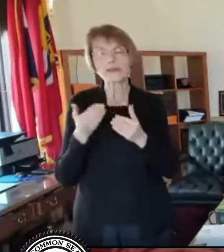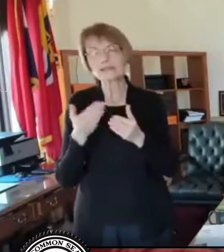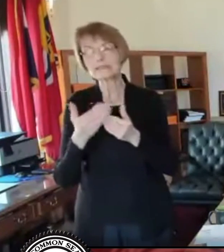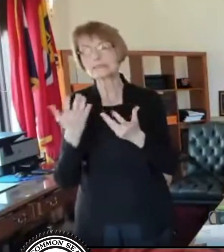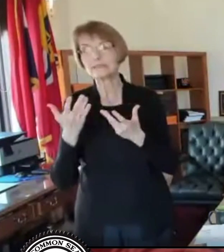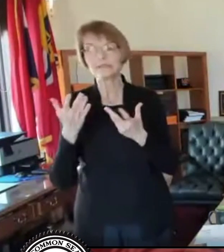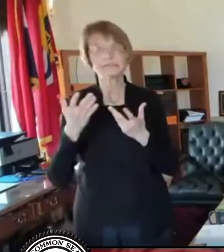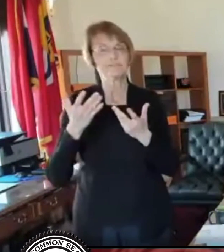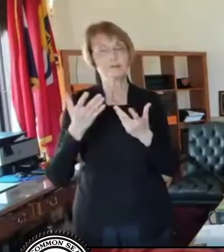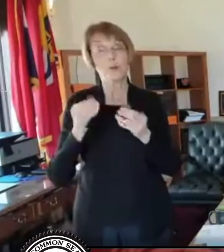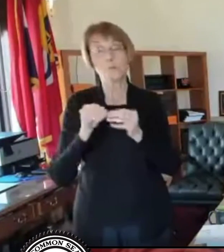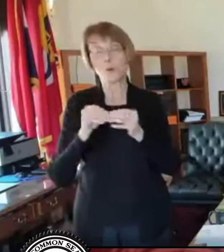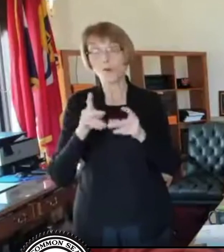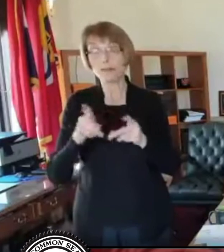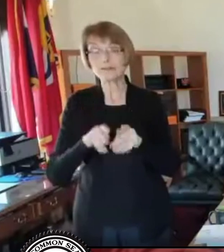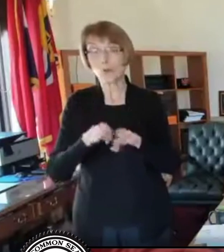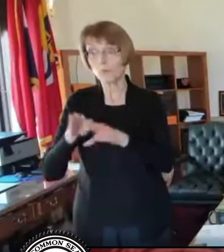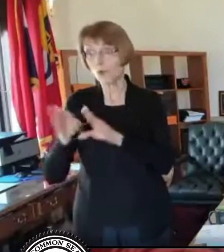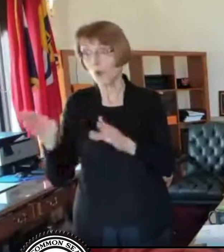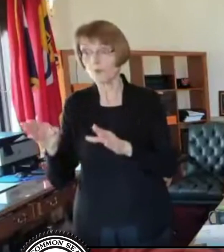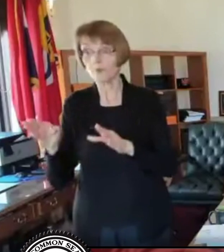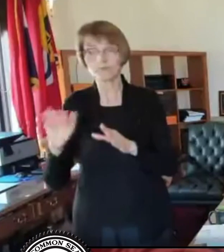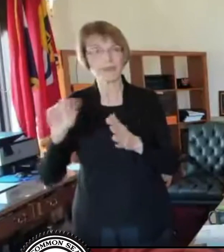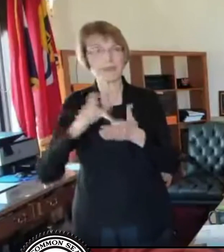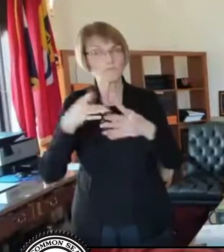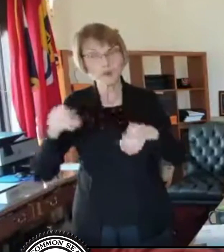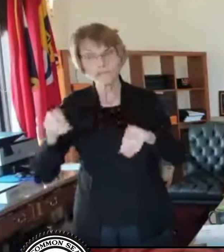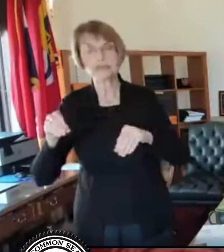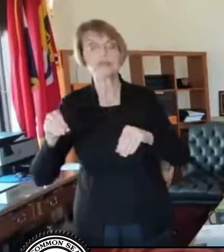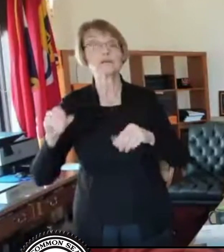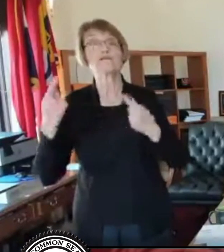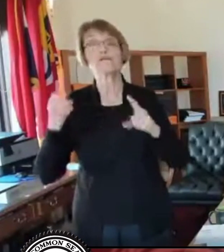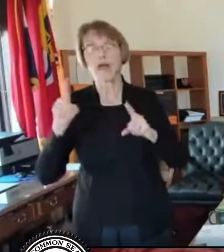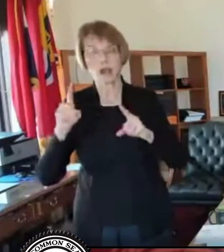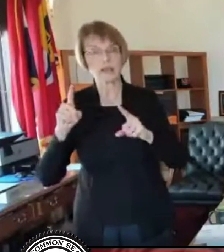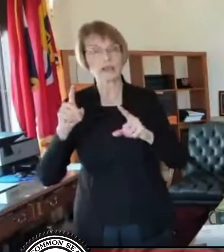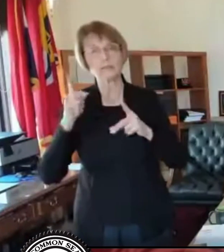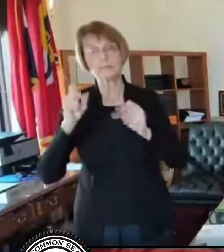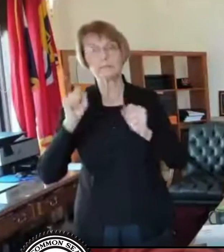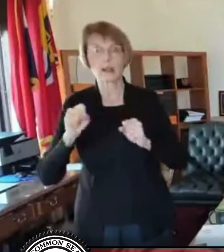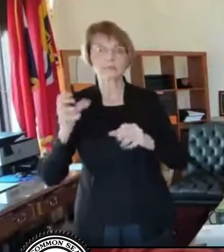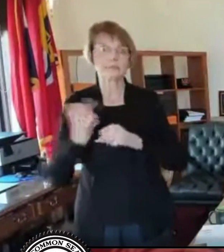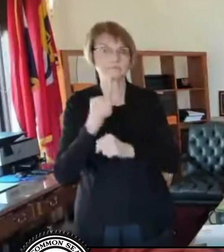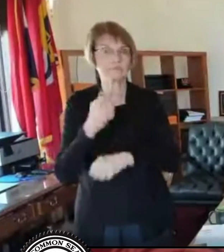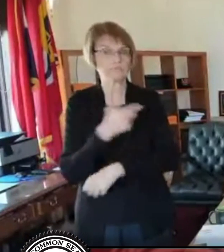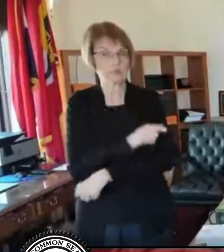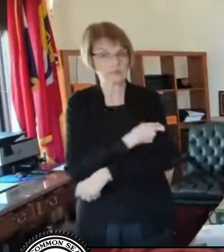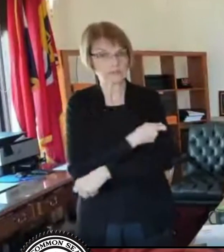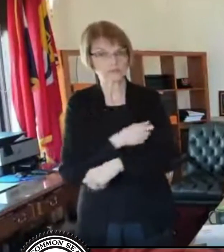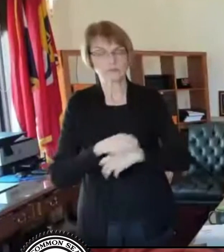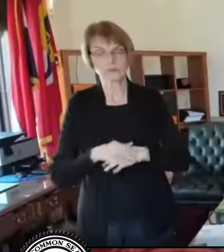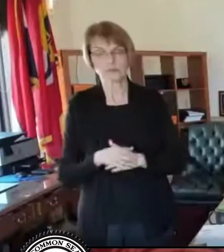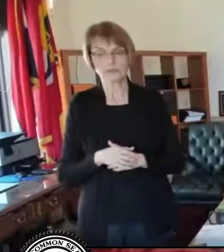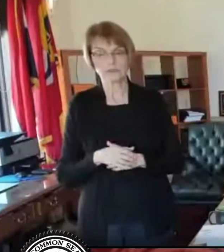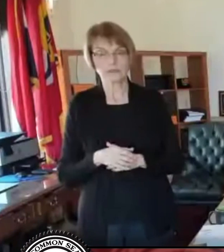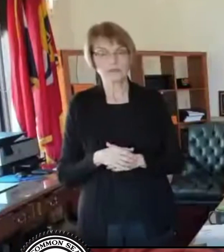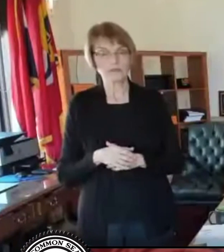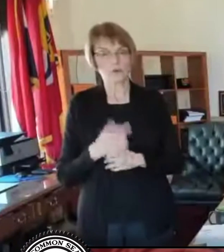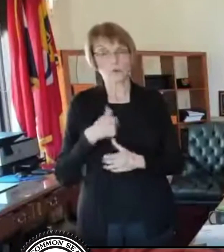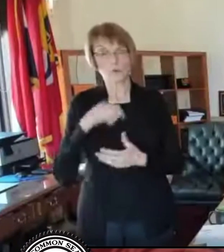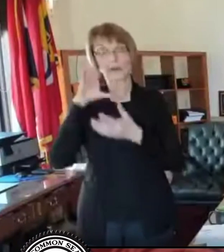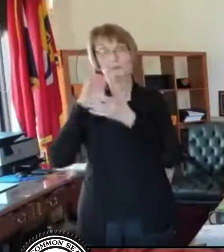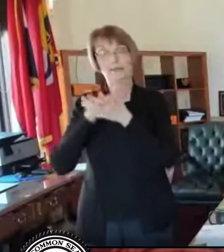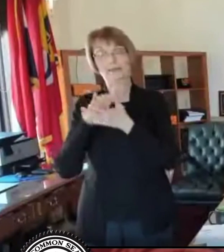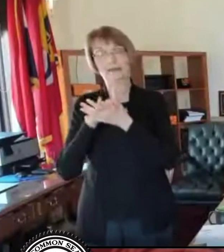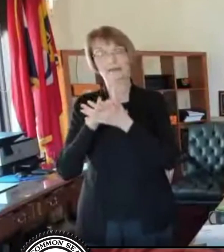vaccination, such as the pharmacies, because we do believe that if you're able to get it at a pharmacy close